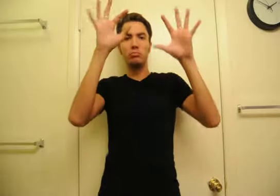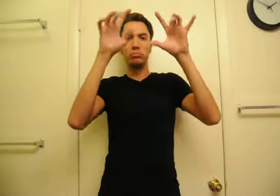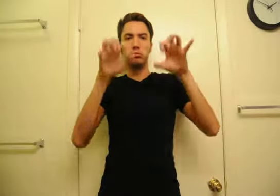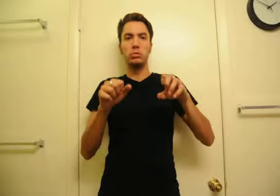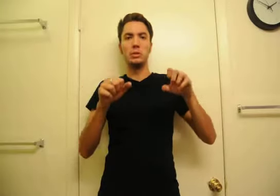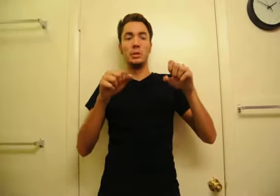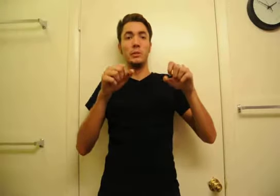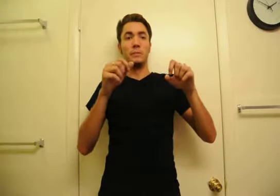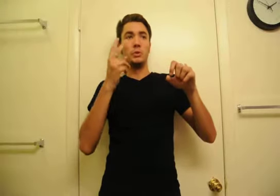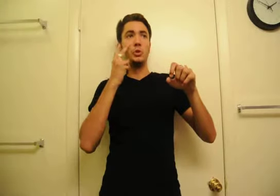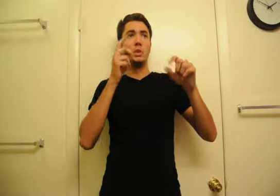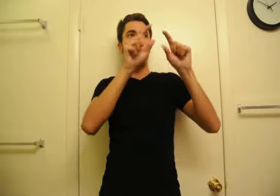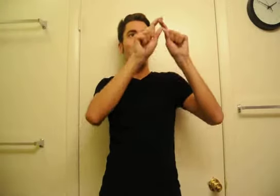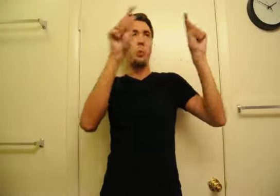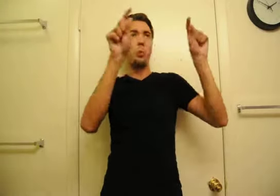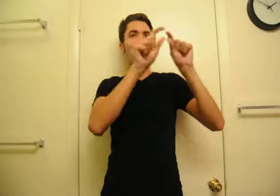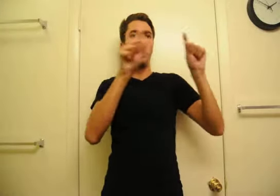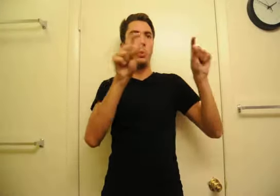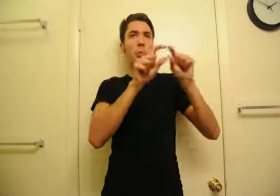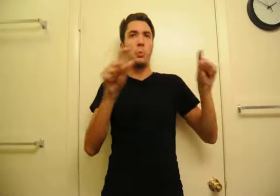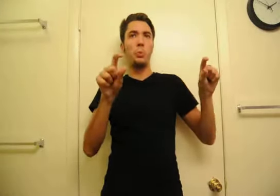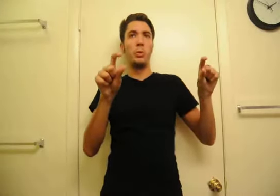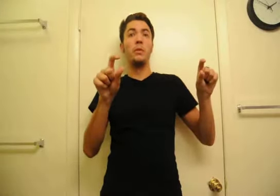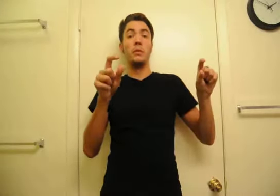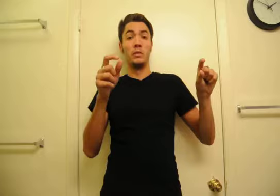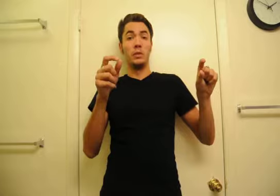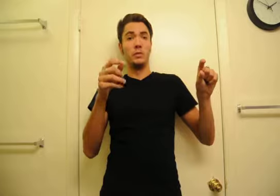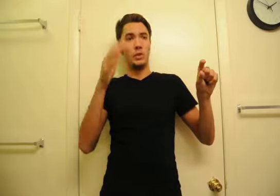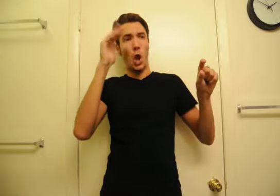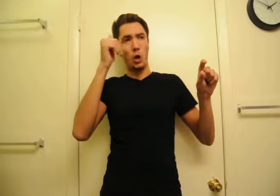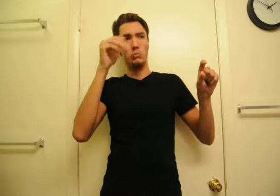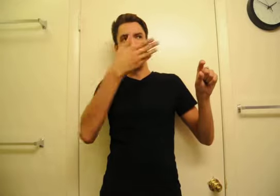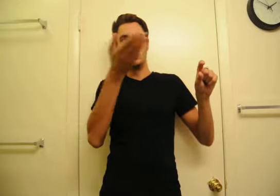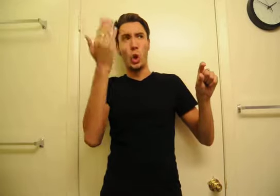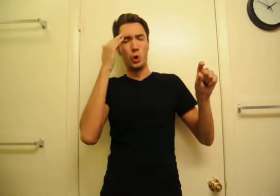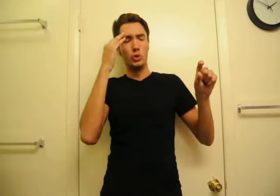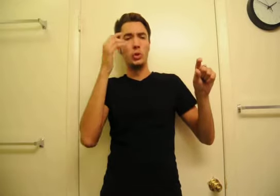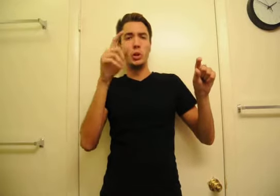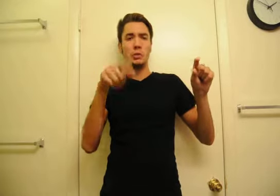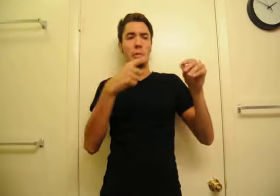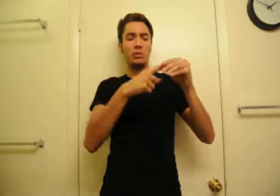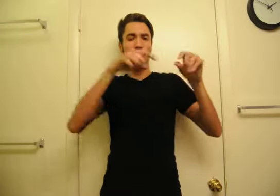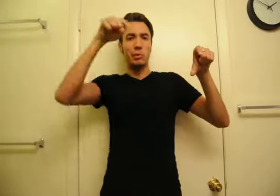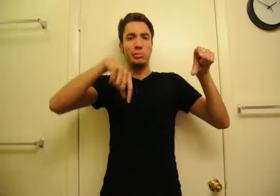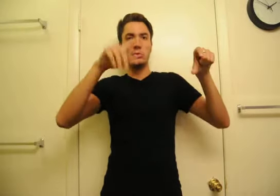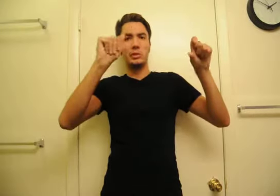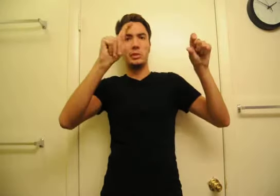you put in your state? Don't open the pop-up menu. That's a terrible waste of calories. Type the first letter of your state